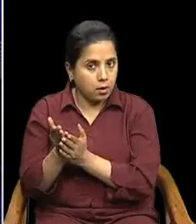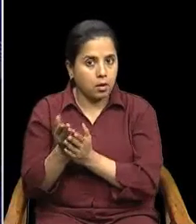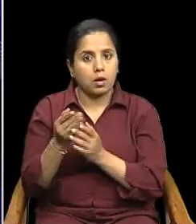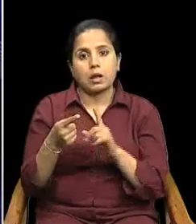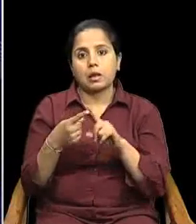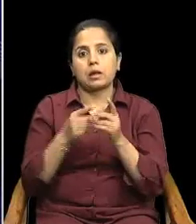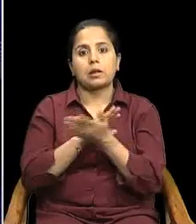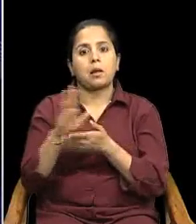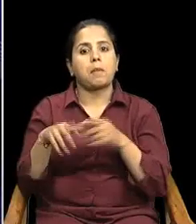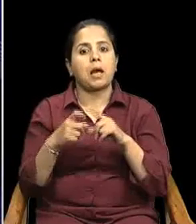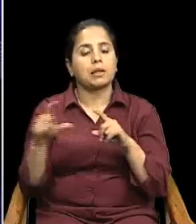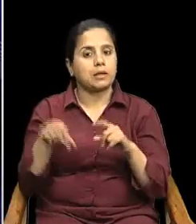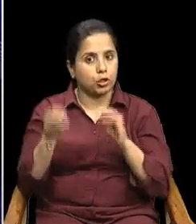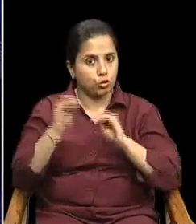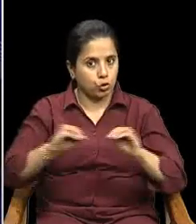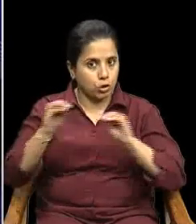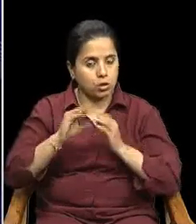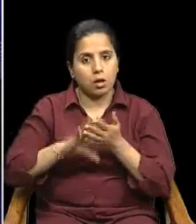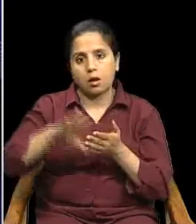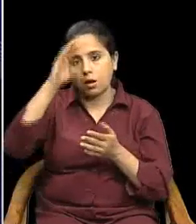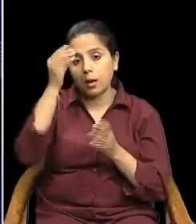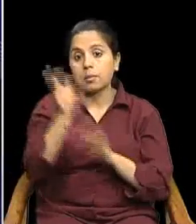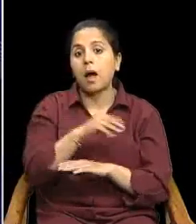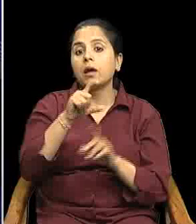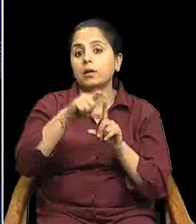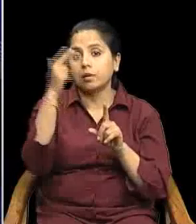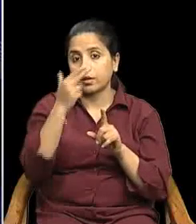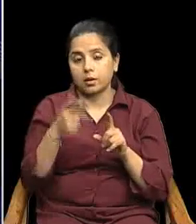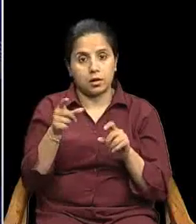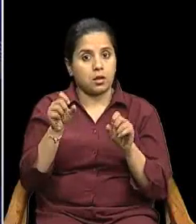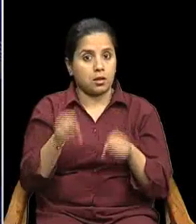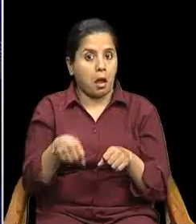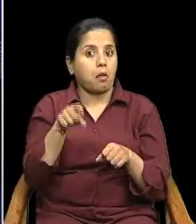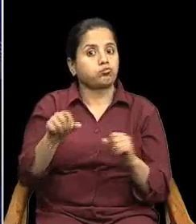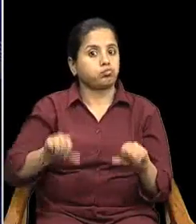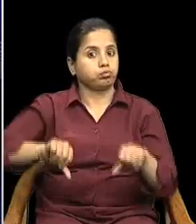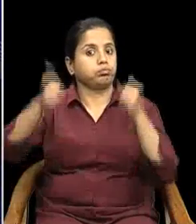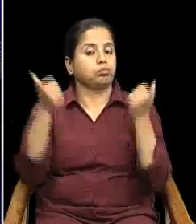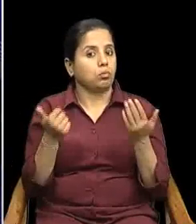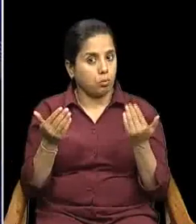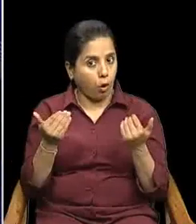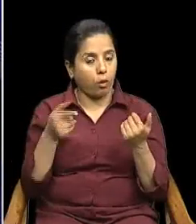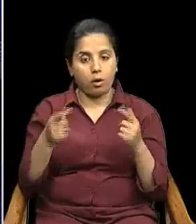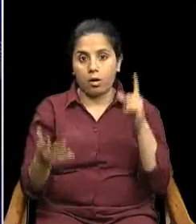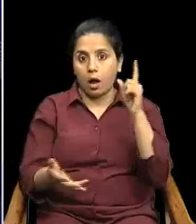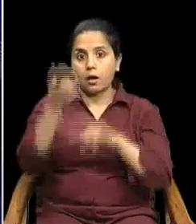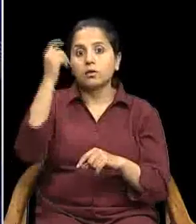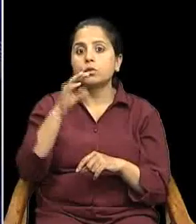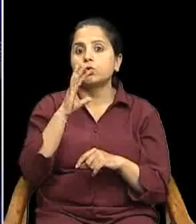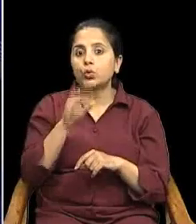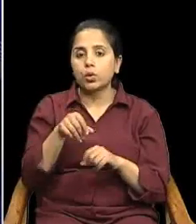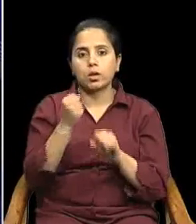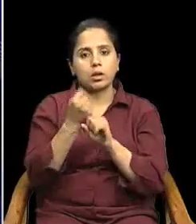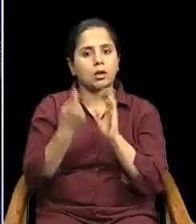thematic teaching and learning by design can be very successful in achieving the